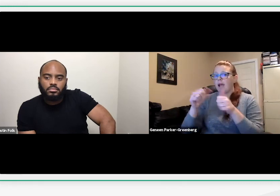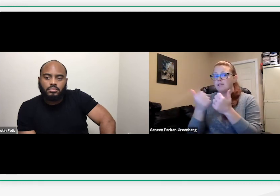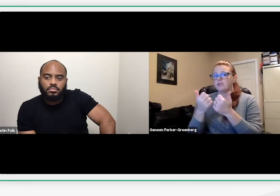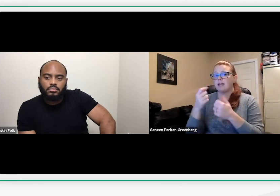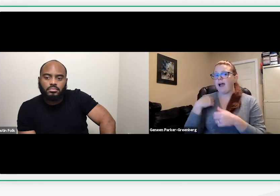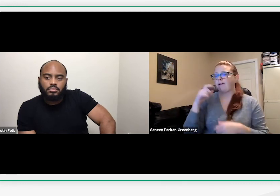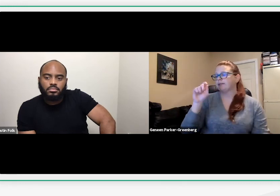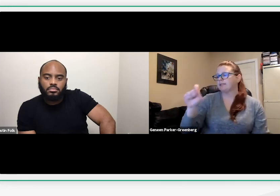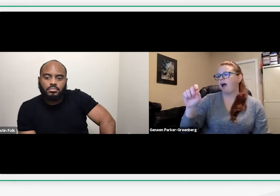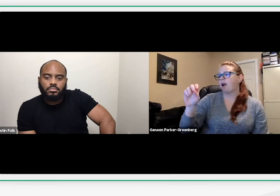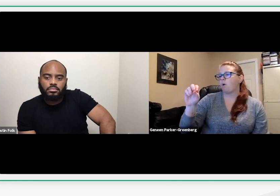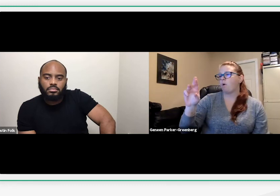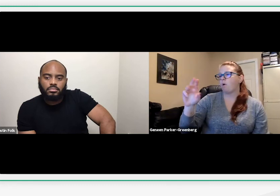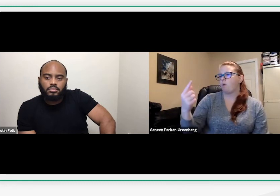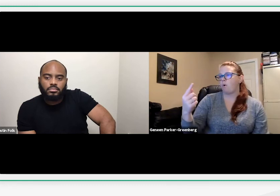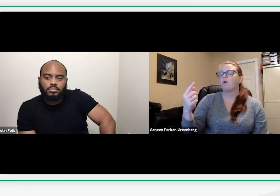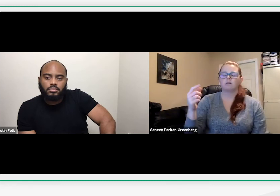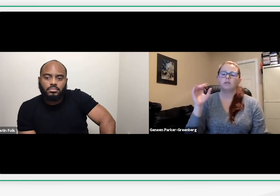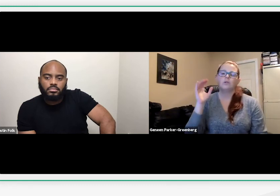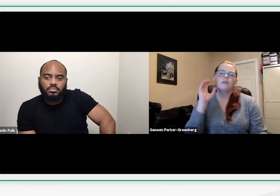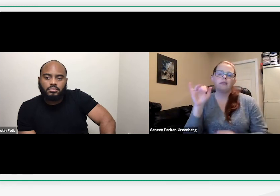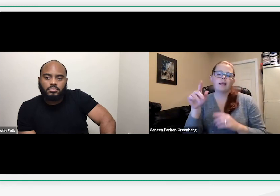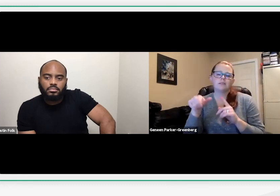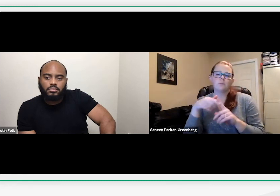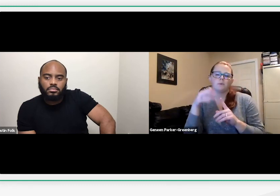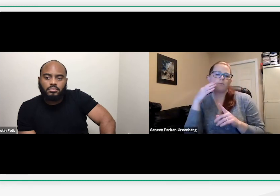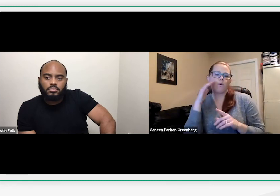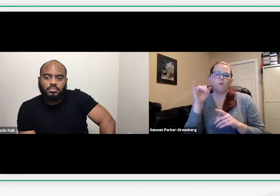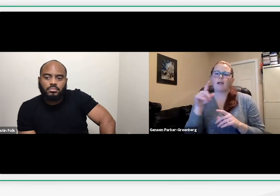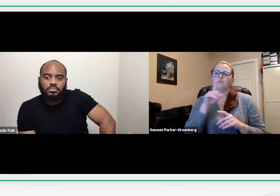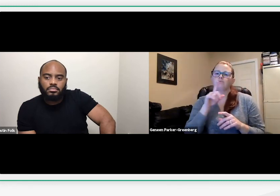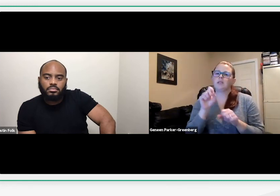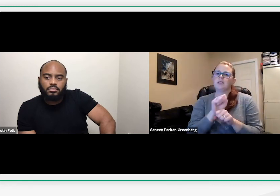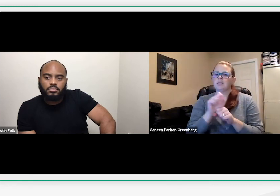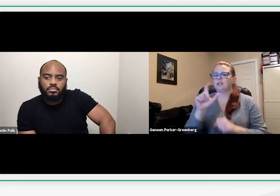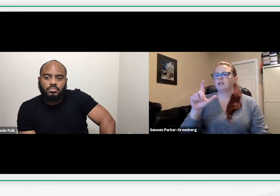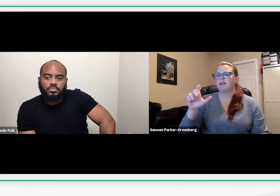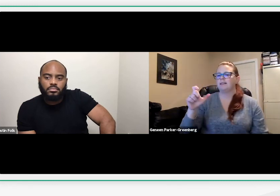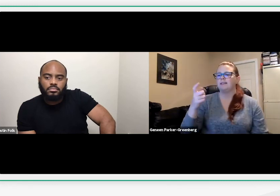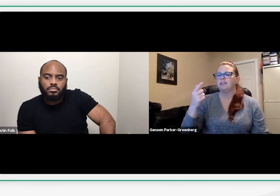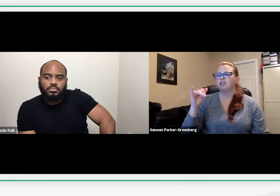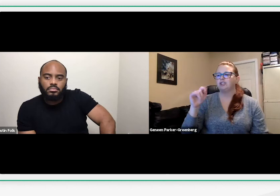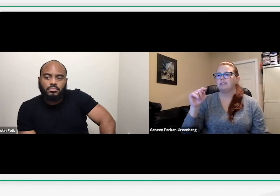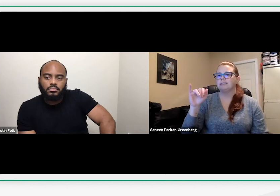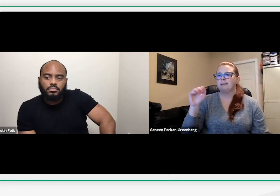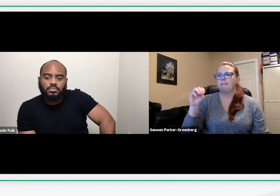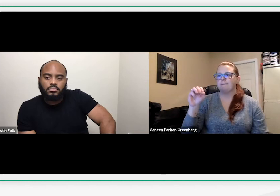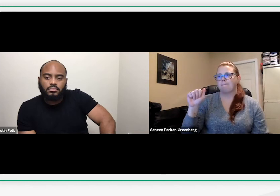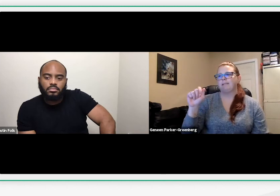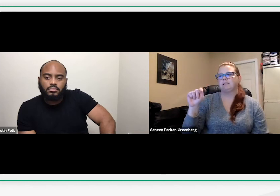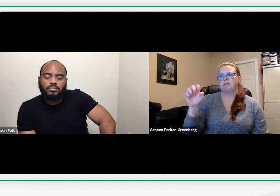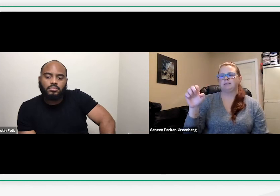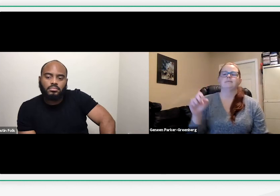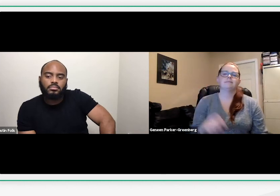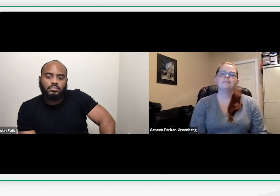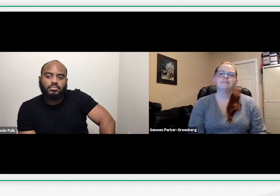website. And if the website has a .org address, that's when you know that it's actually